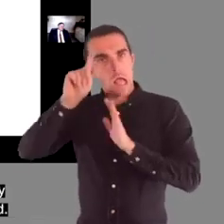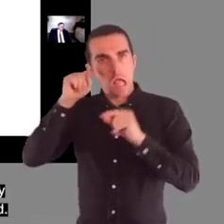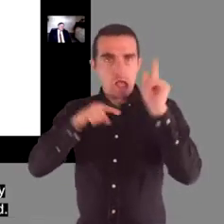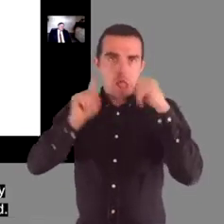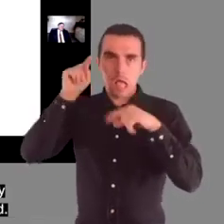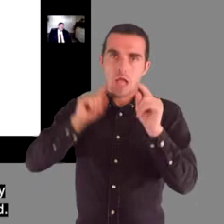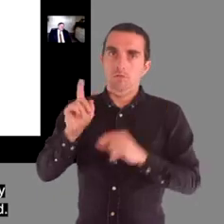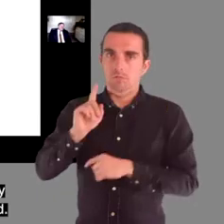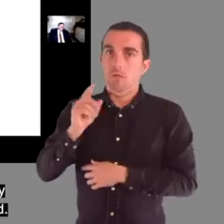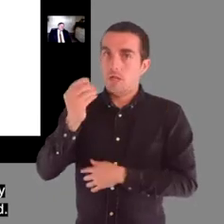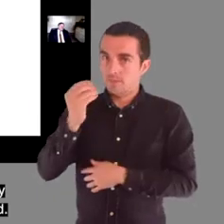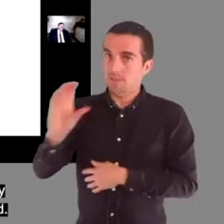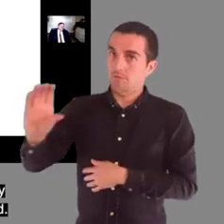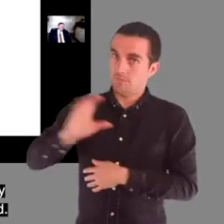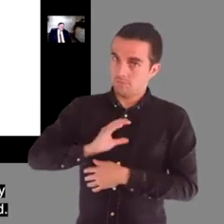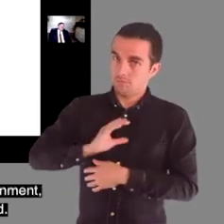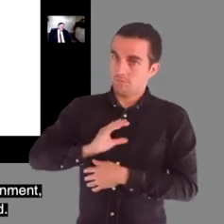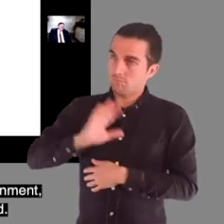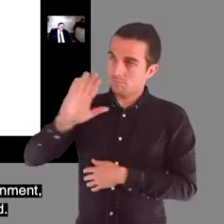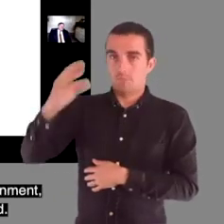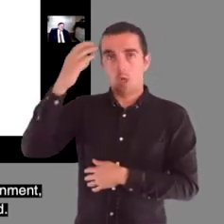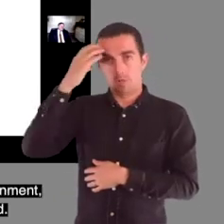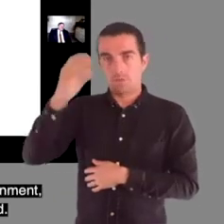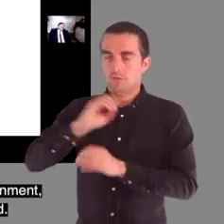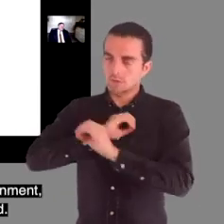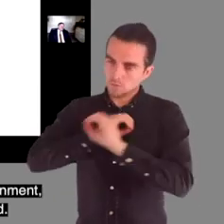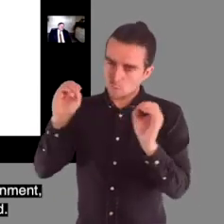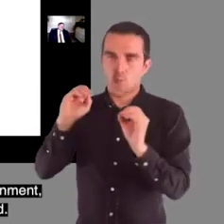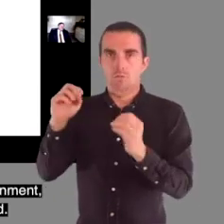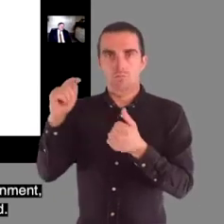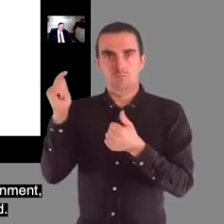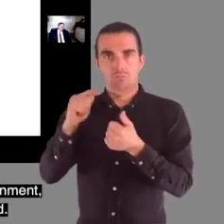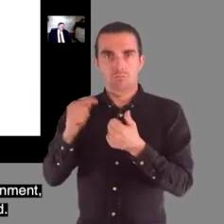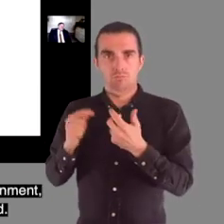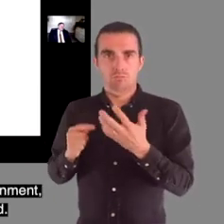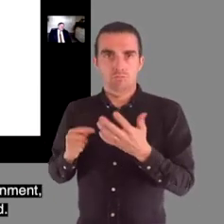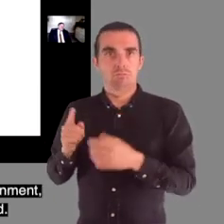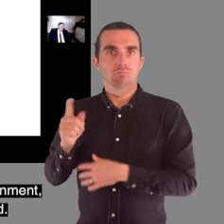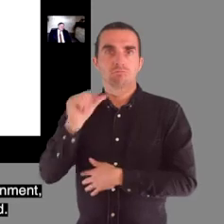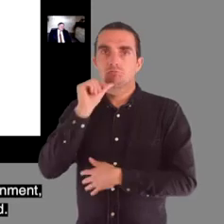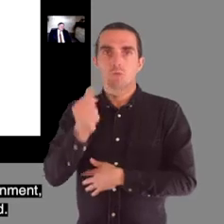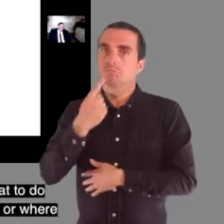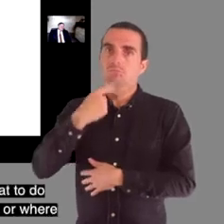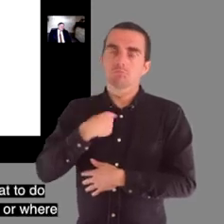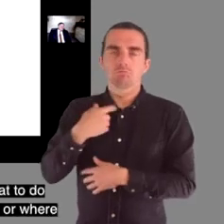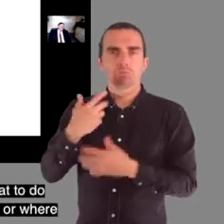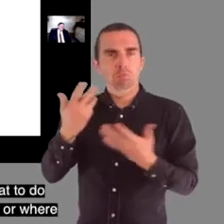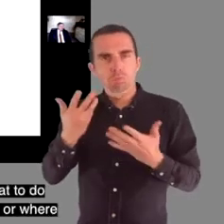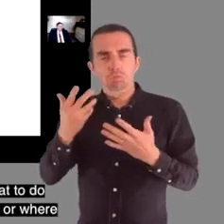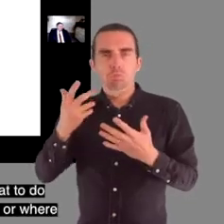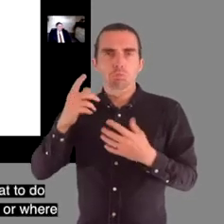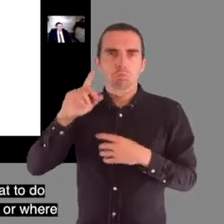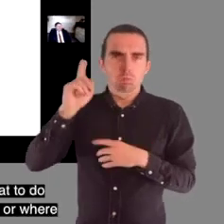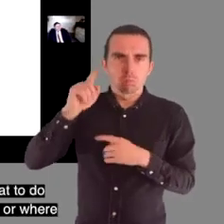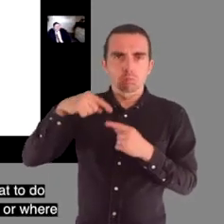we should say that money, there's no strings attached. If they give us money as government, there's no strings attached. They're not going to tell us what